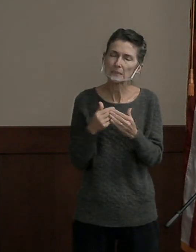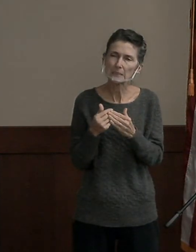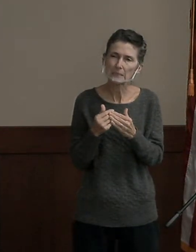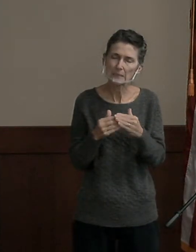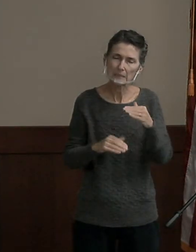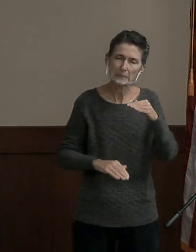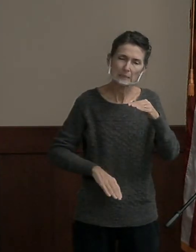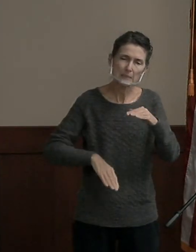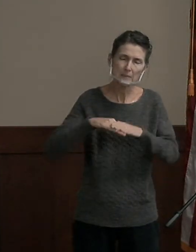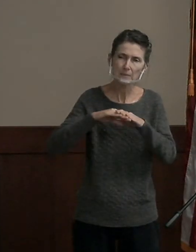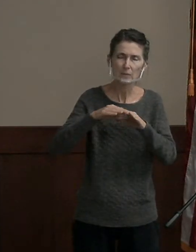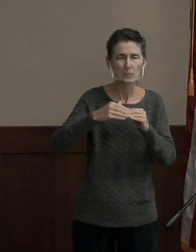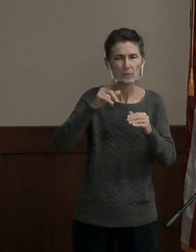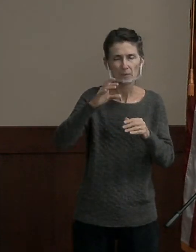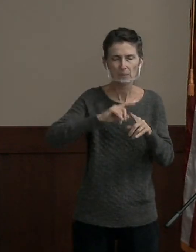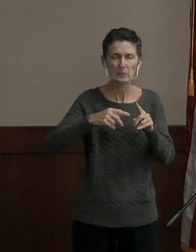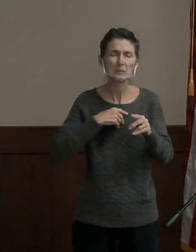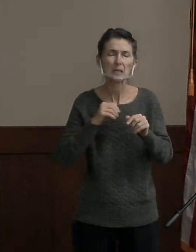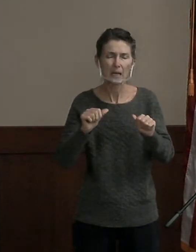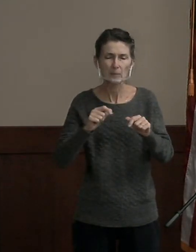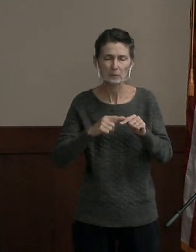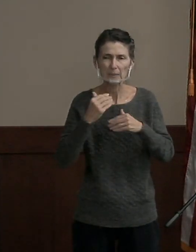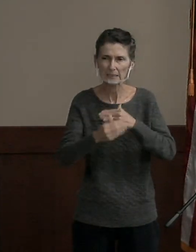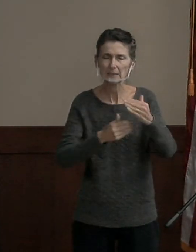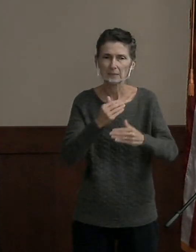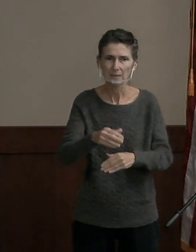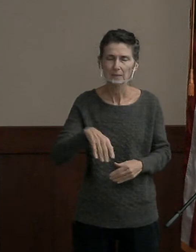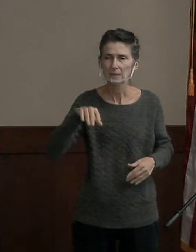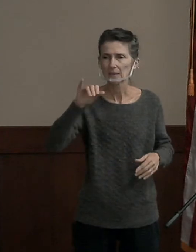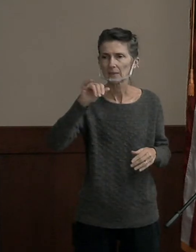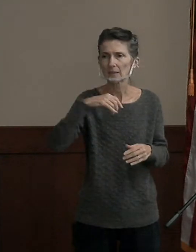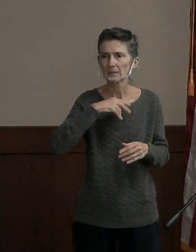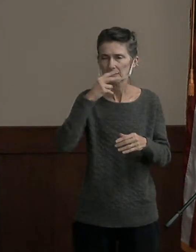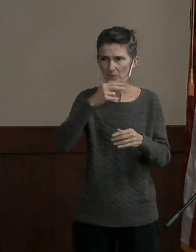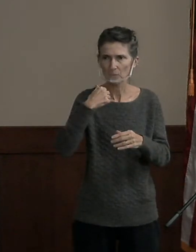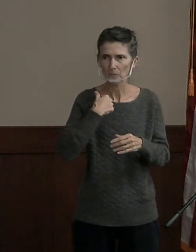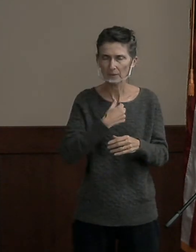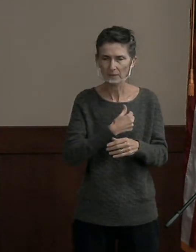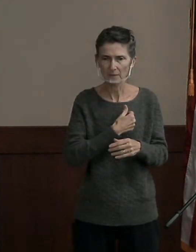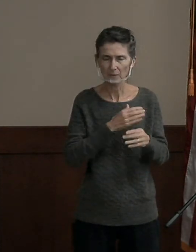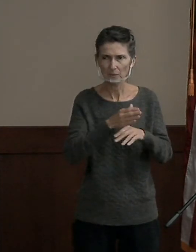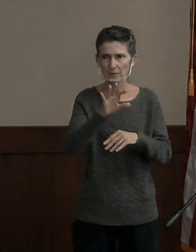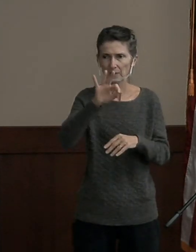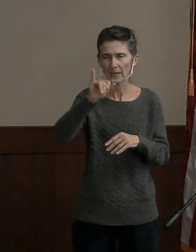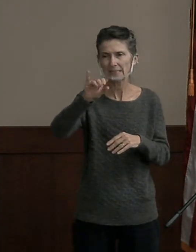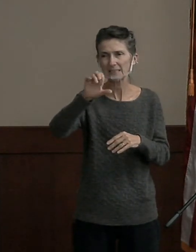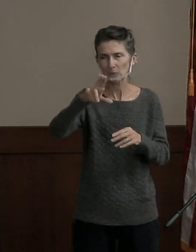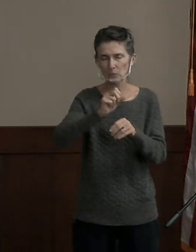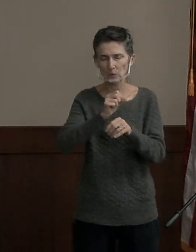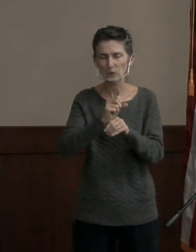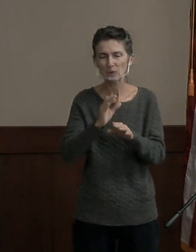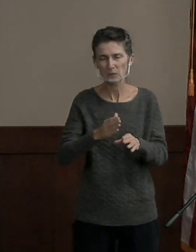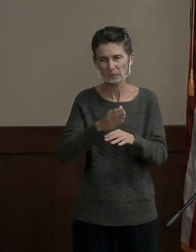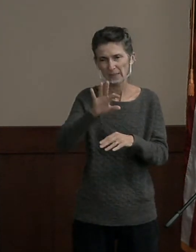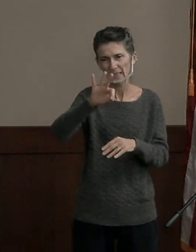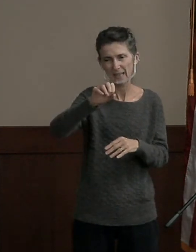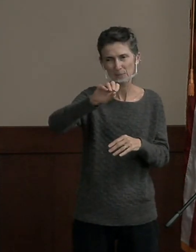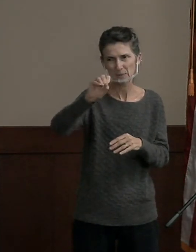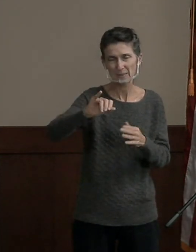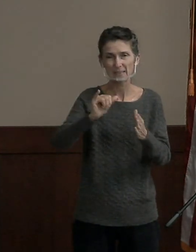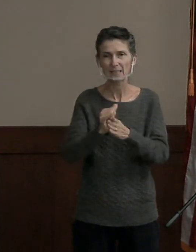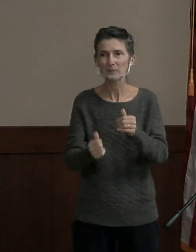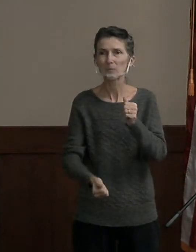near 100, but we're able to continue on. ICU, our trigger, we've been hovering over 90%. So that's probably our